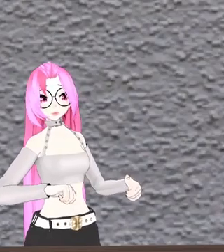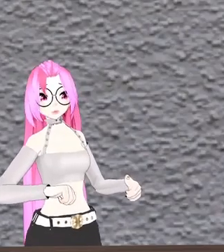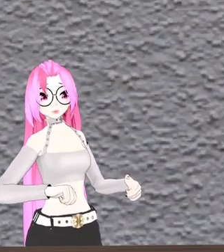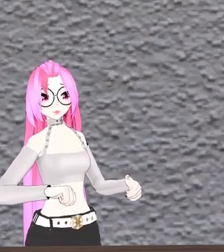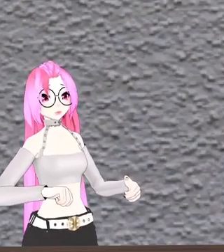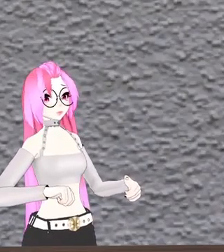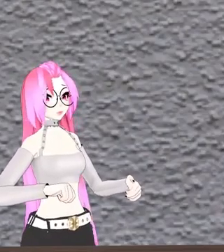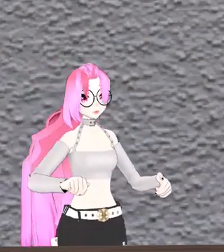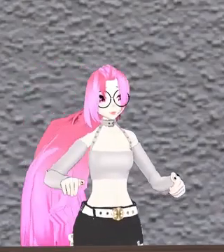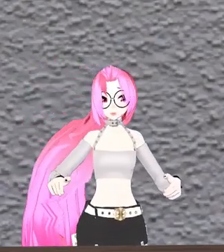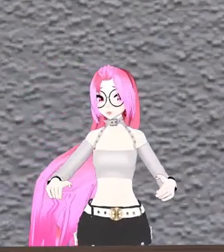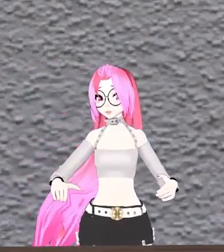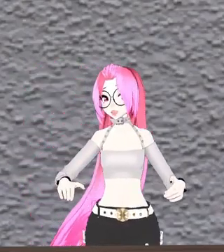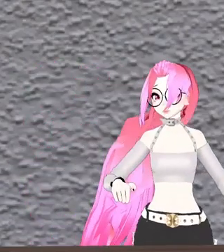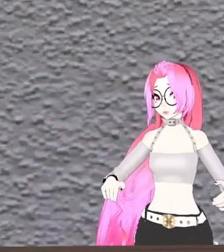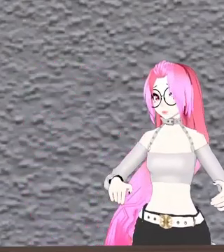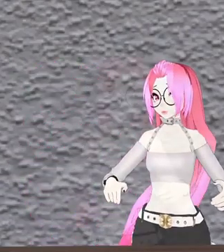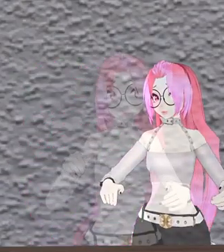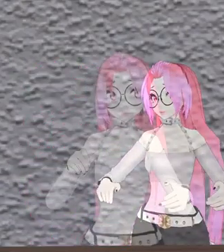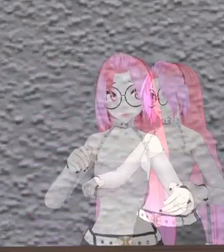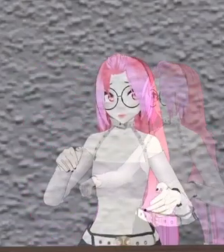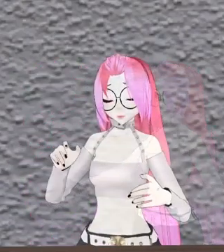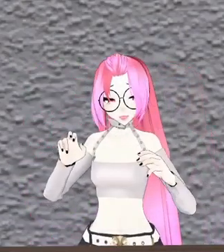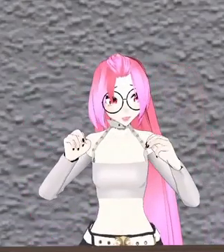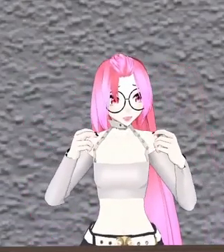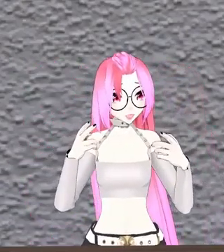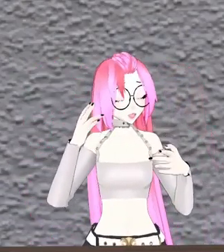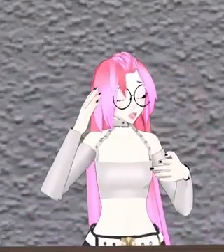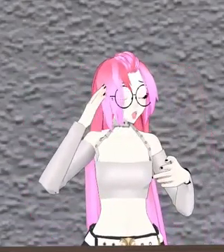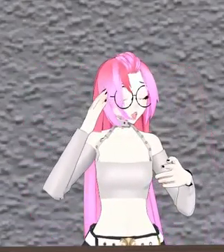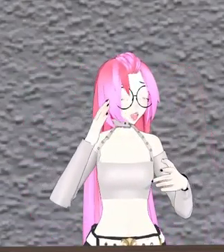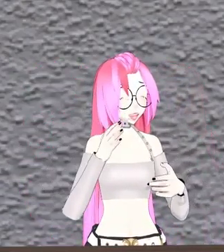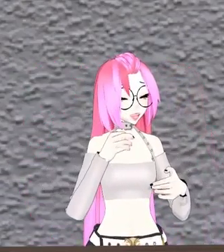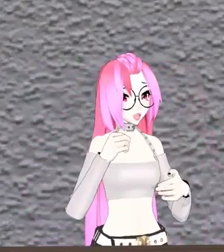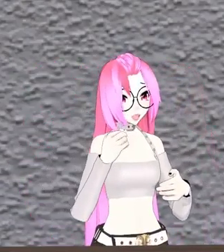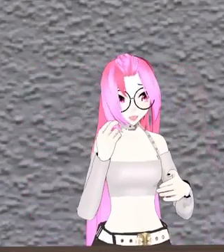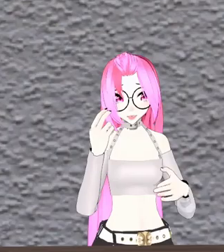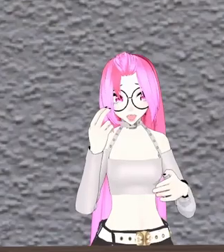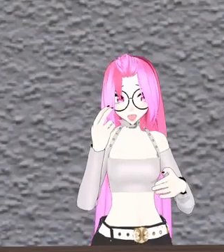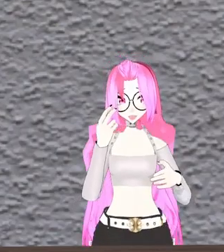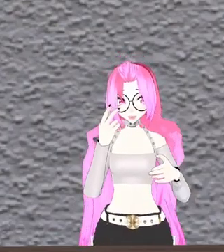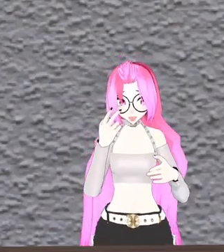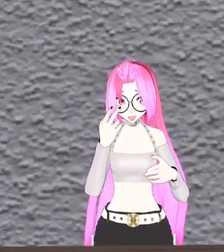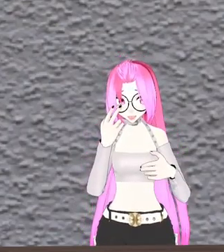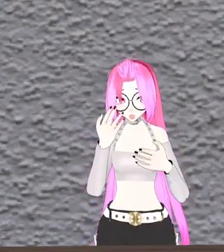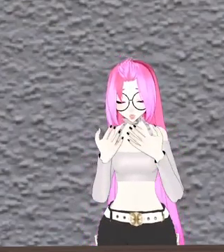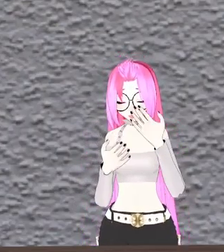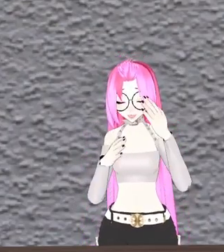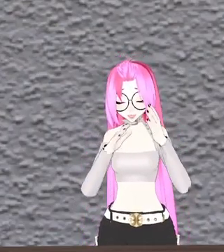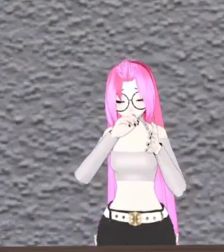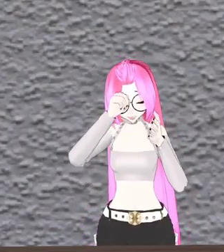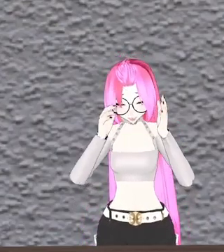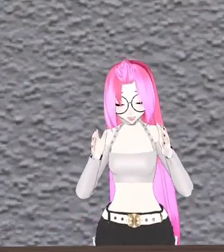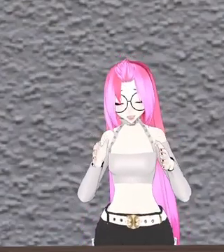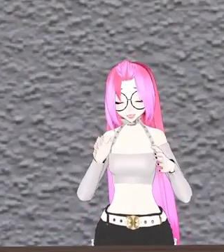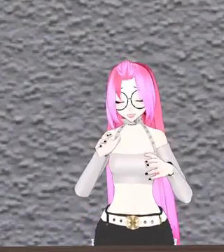need. Hey. Okay, so I know we do have two new students.